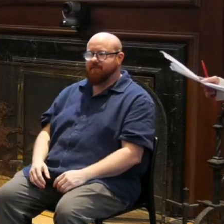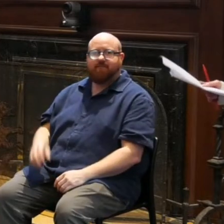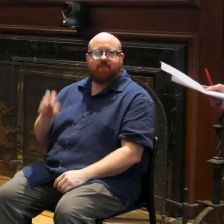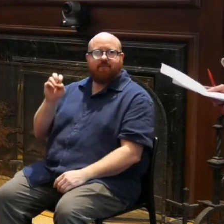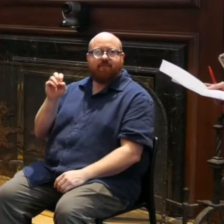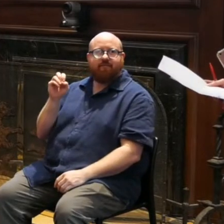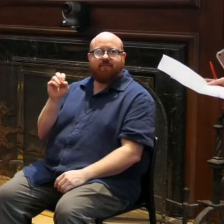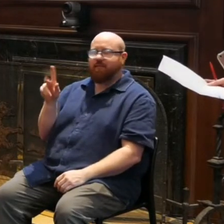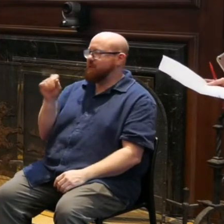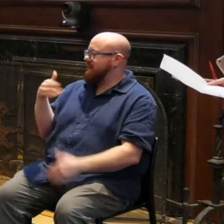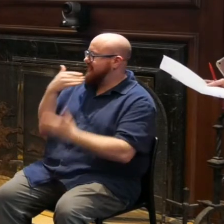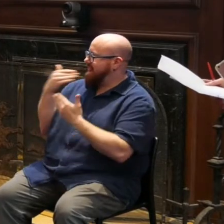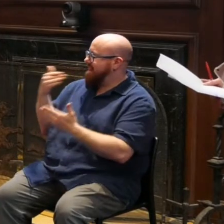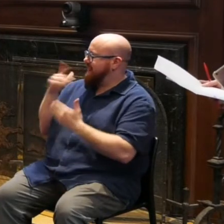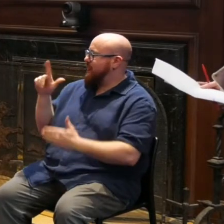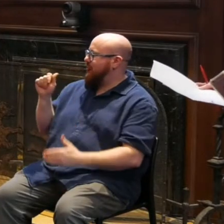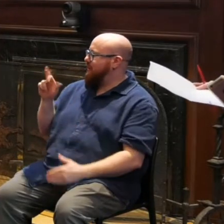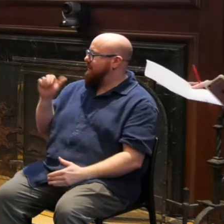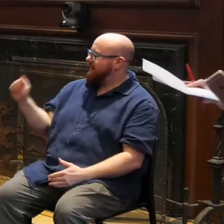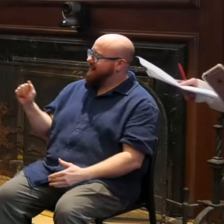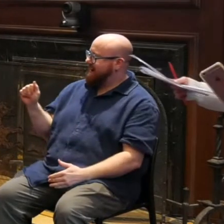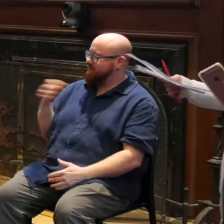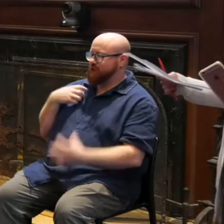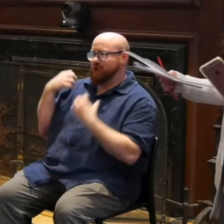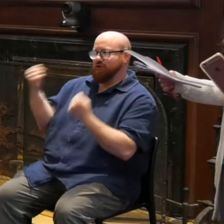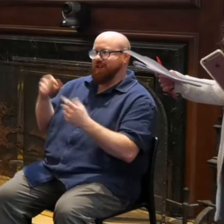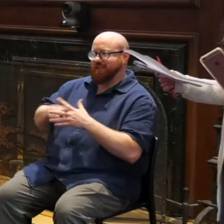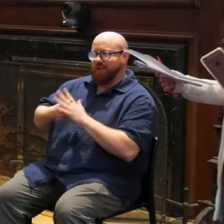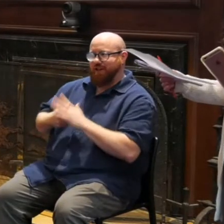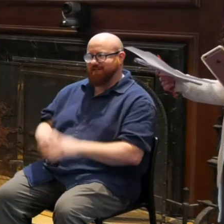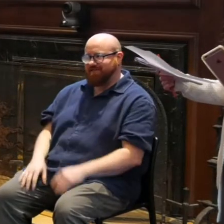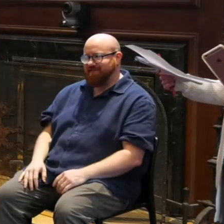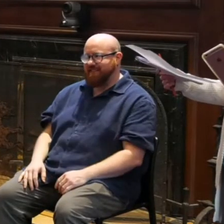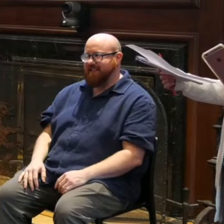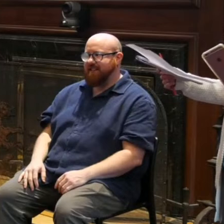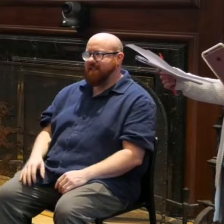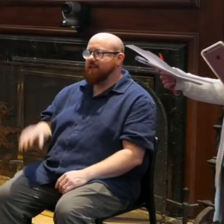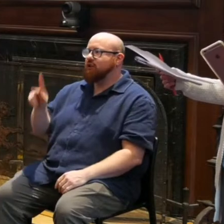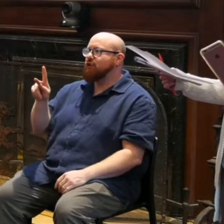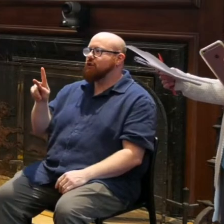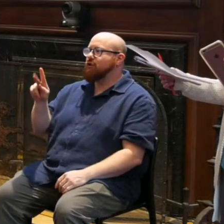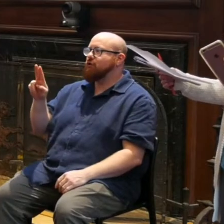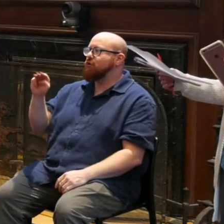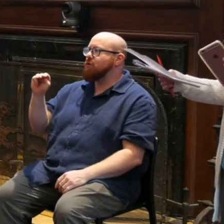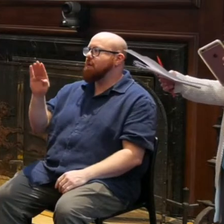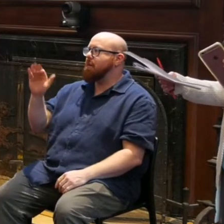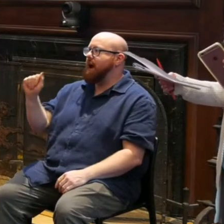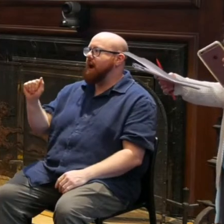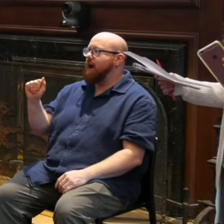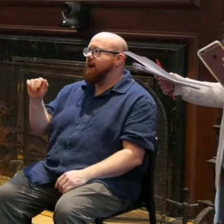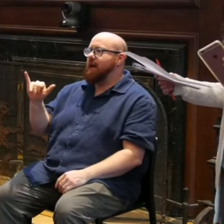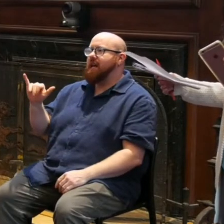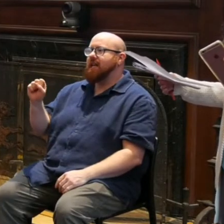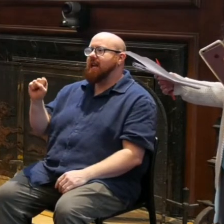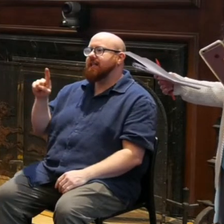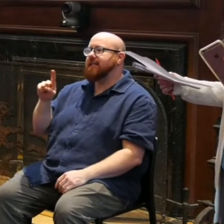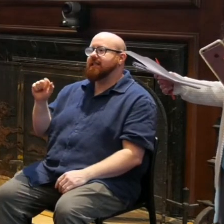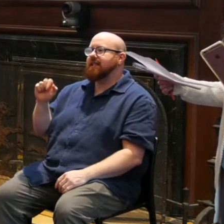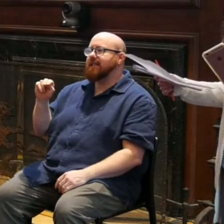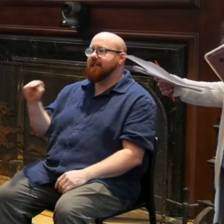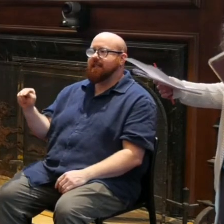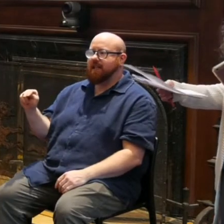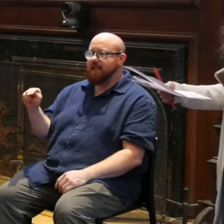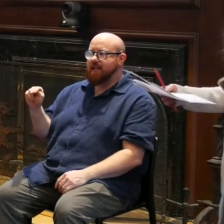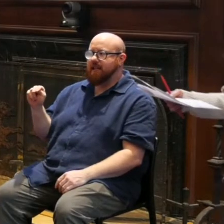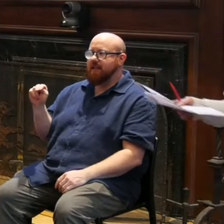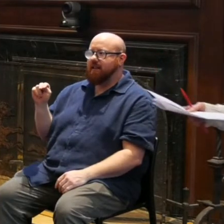Okay. Thank you, Laura. That was a strong start. Kumba Yasin, I'm sorry if I'm saying your name